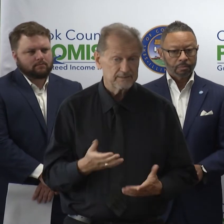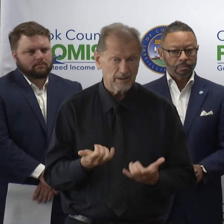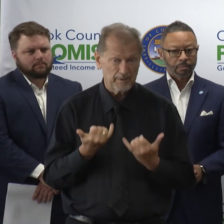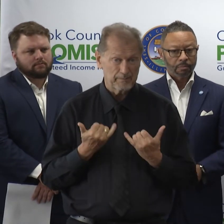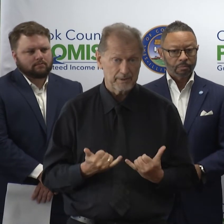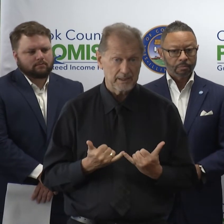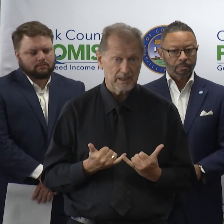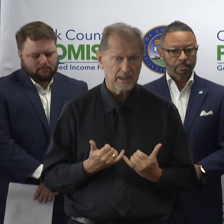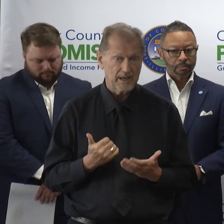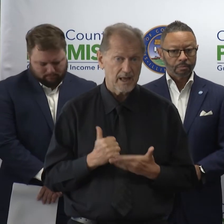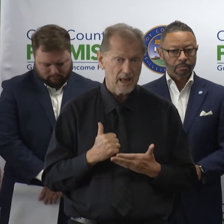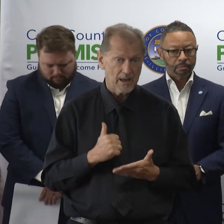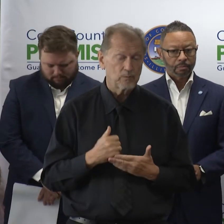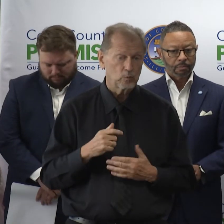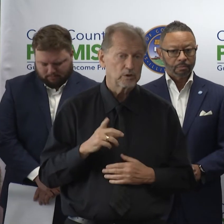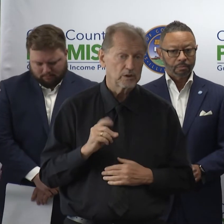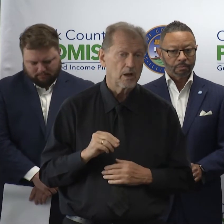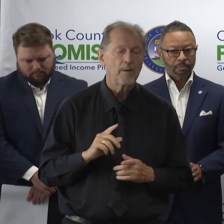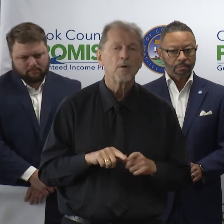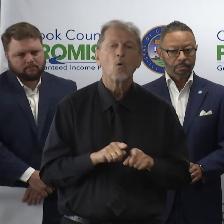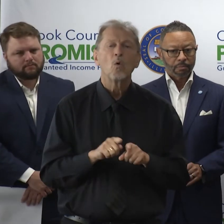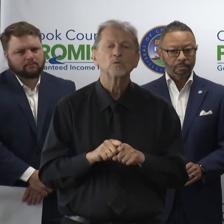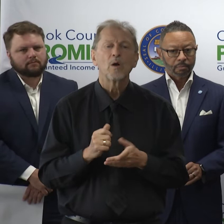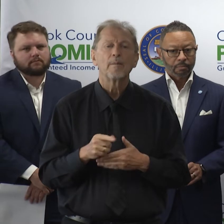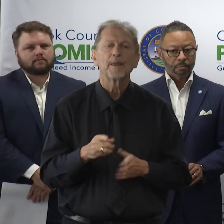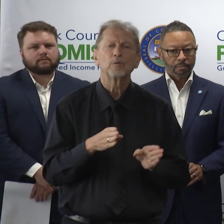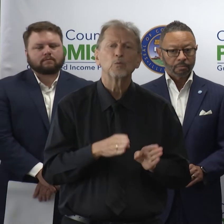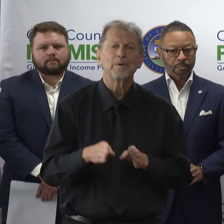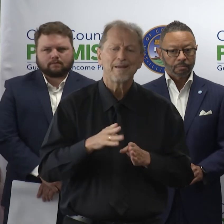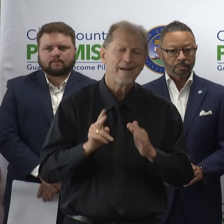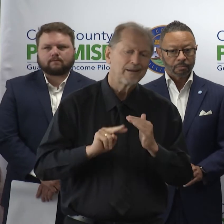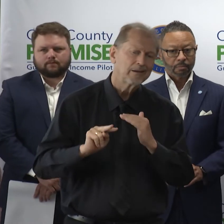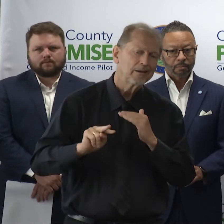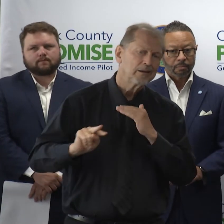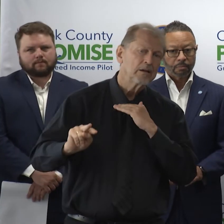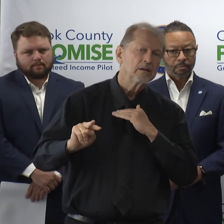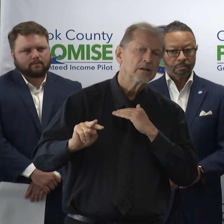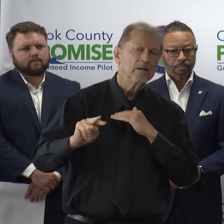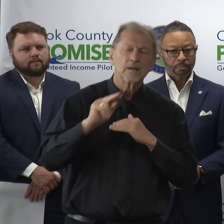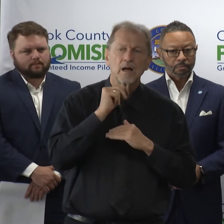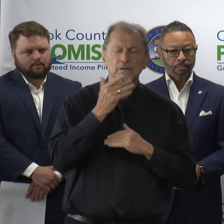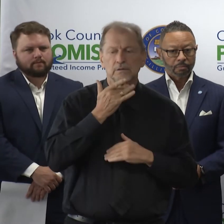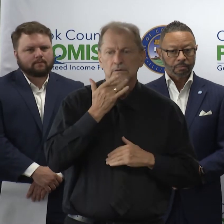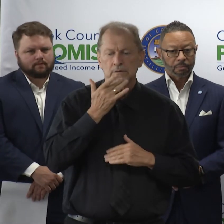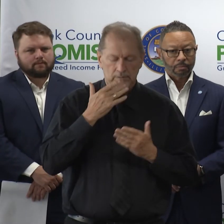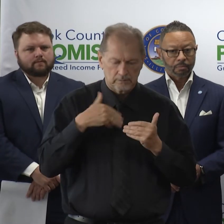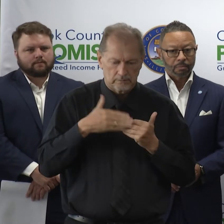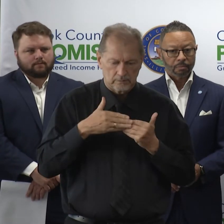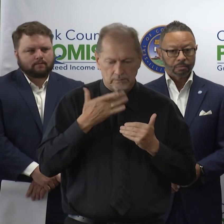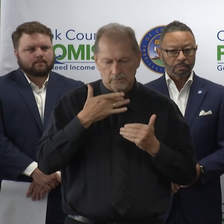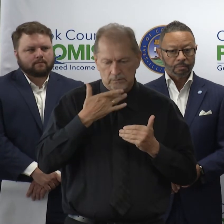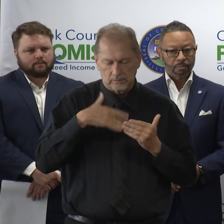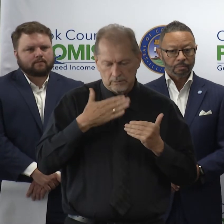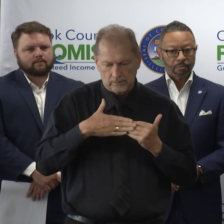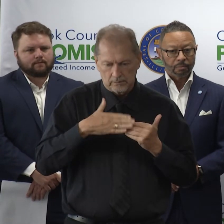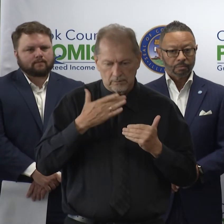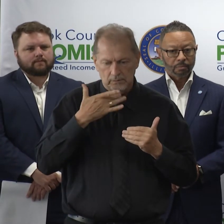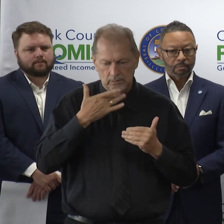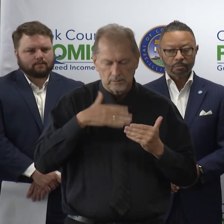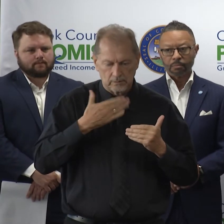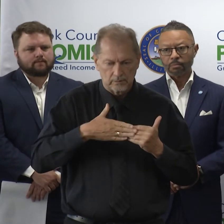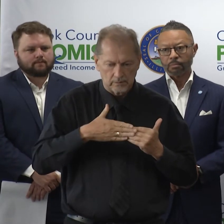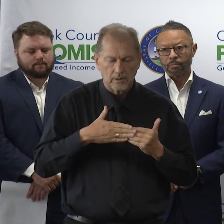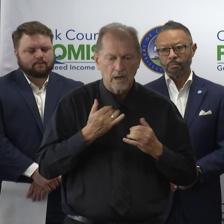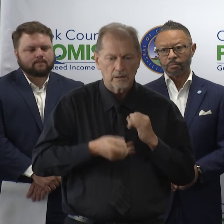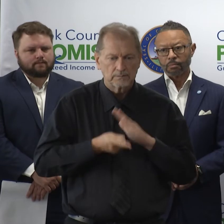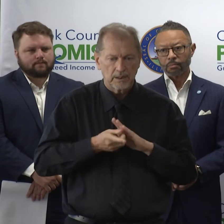which it does, but because it allows people to plan and think ahead, to think about more than just the next bill, the next month's rent, but to actually